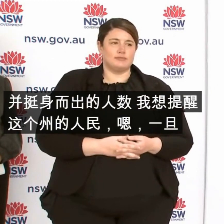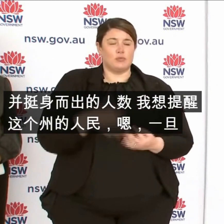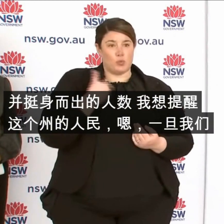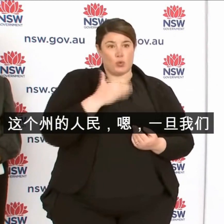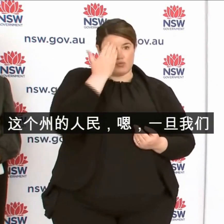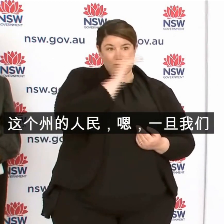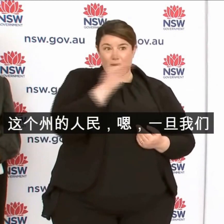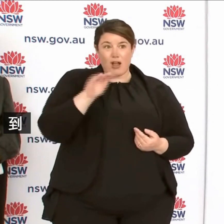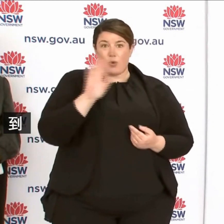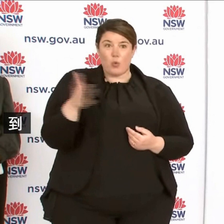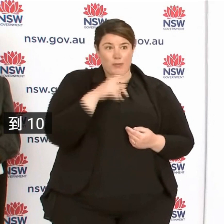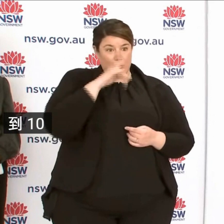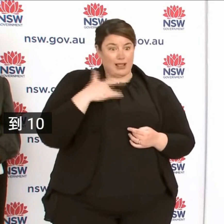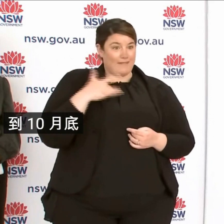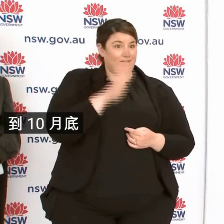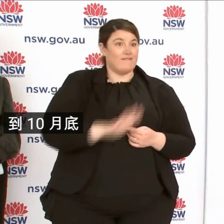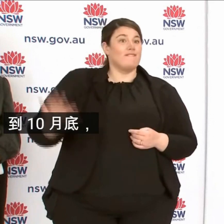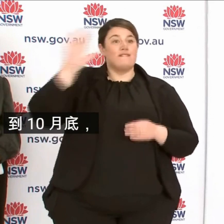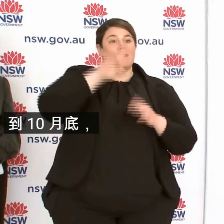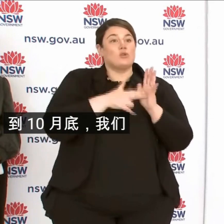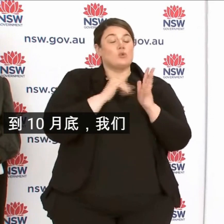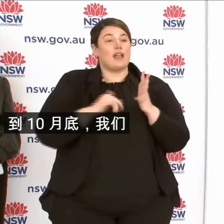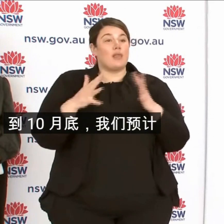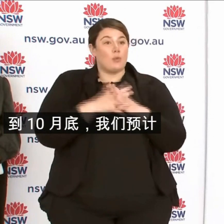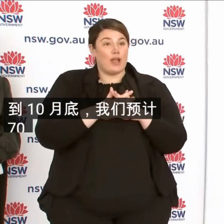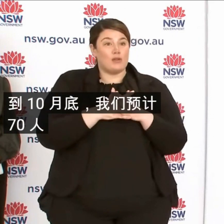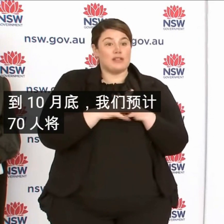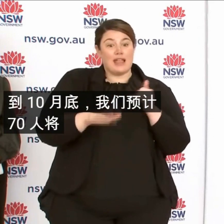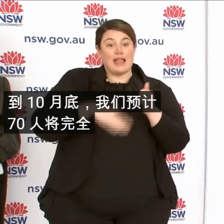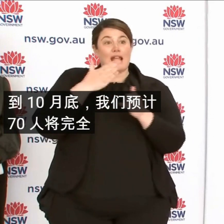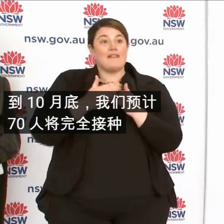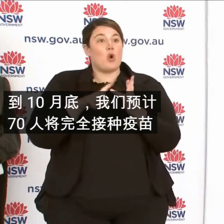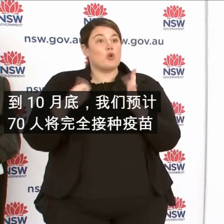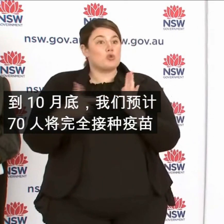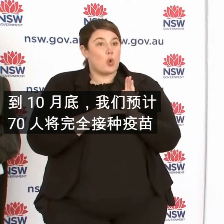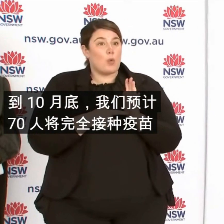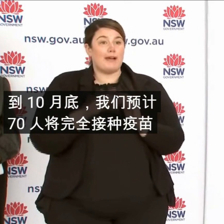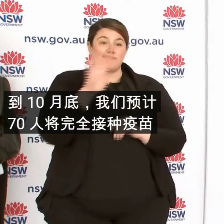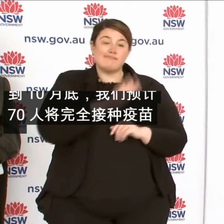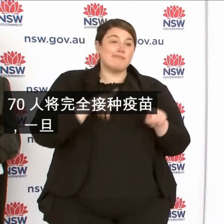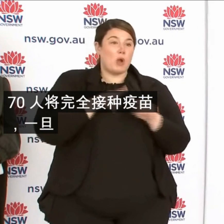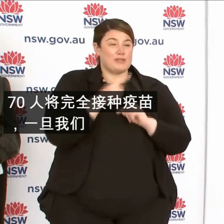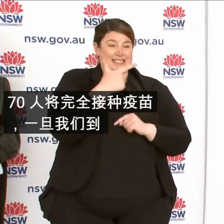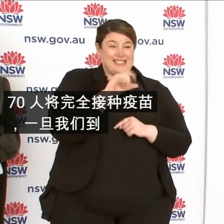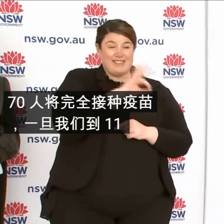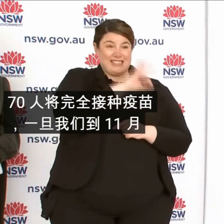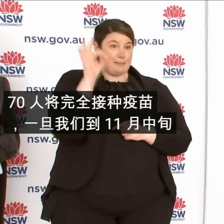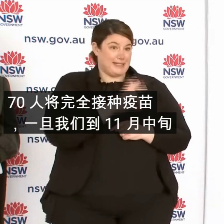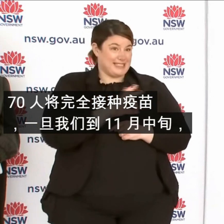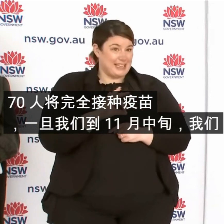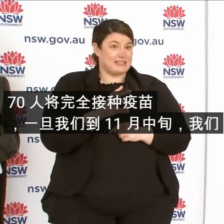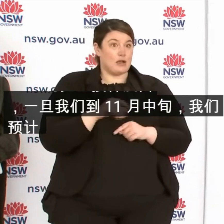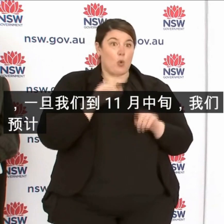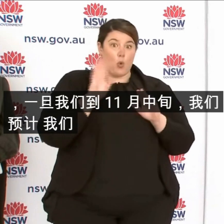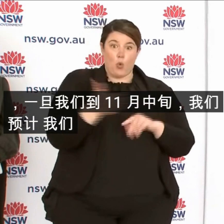that once we get to the end of October, we expect 70% of our population to be fully vaccinated, and once we get to